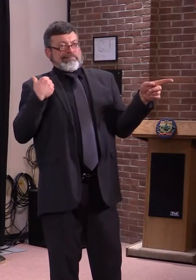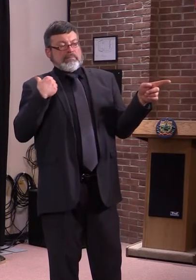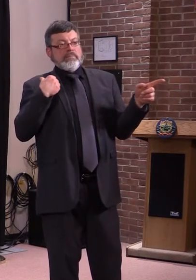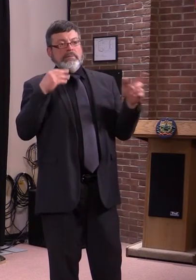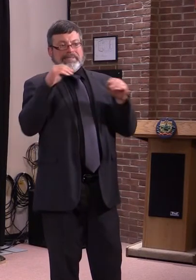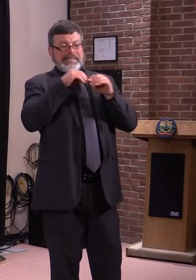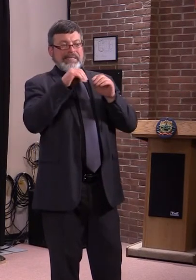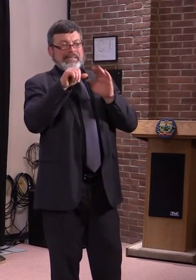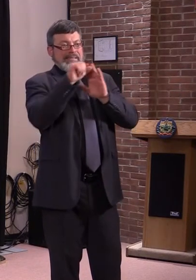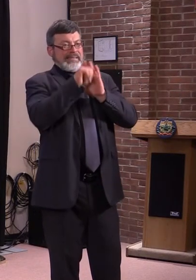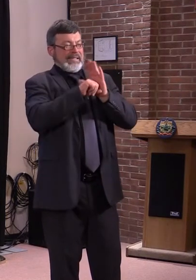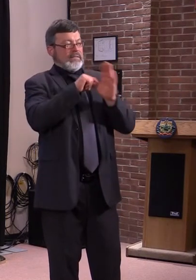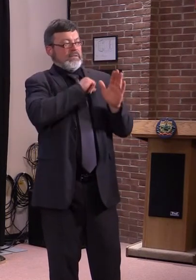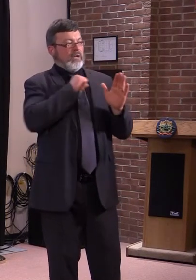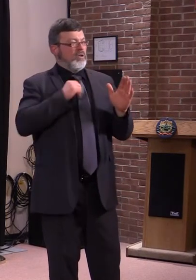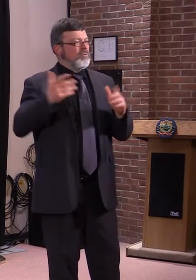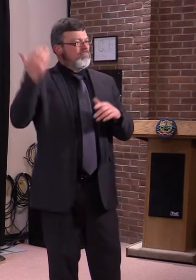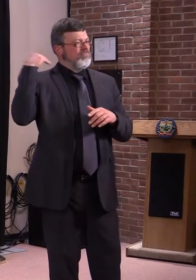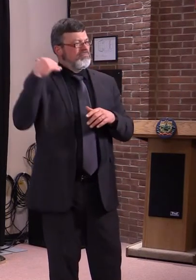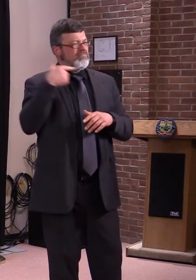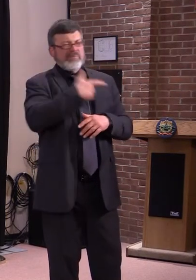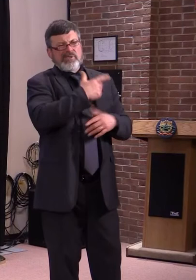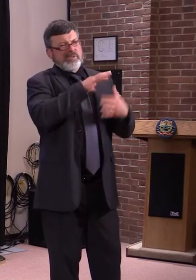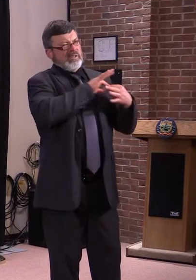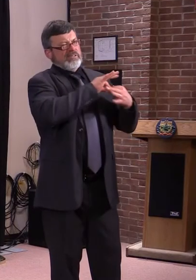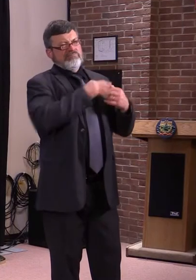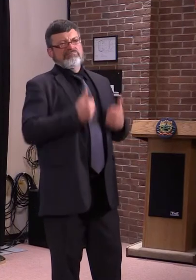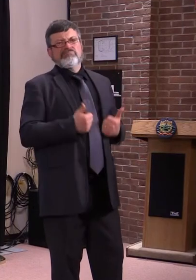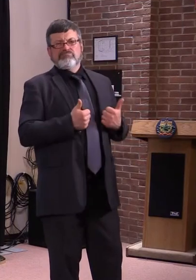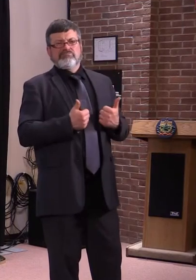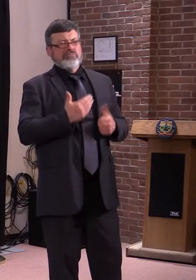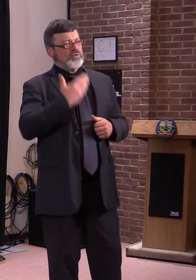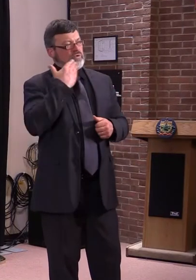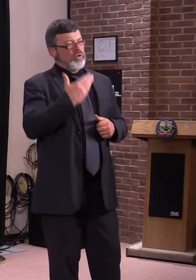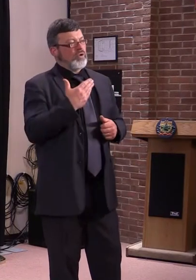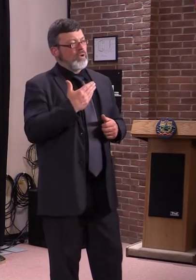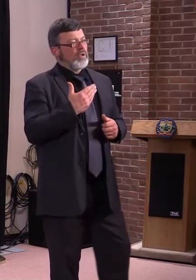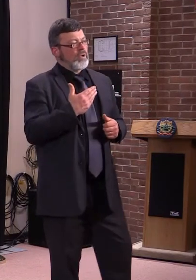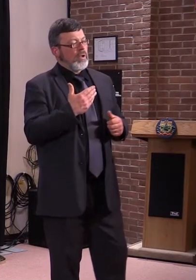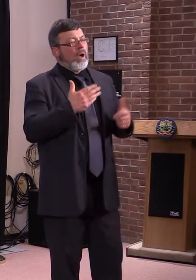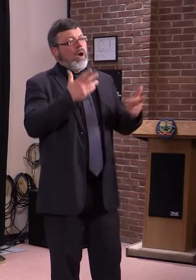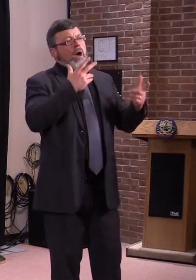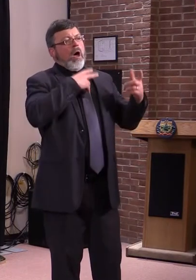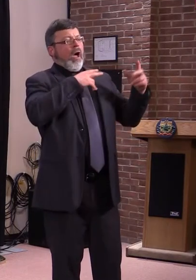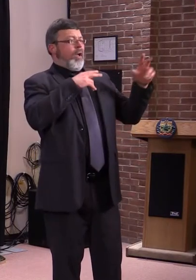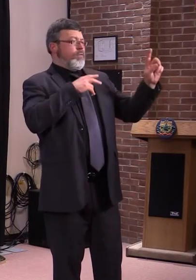had a great relationship, still do. But our philosophies are different.